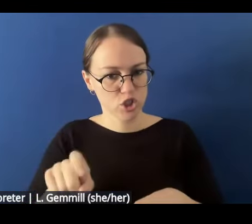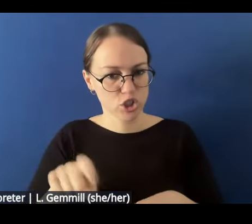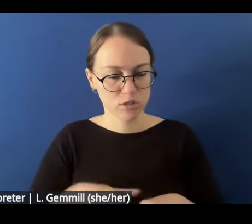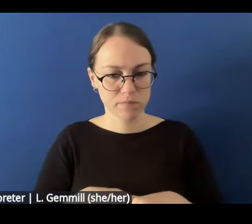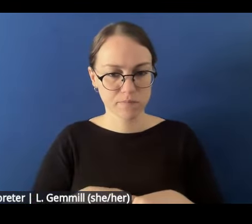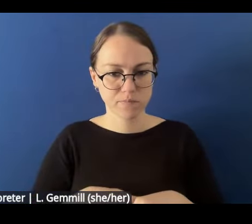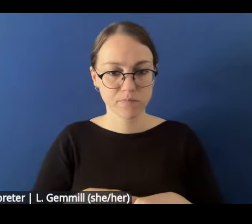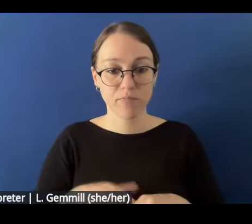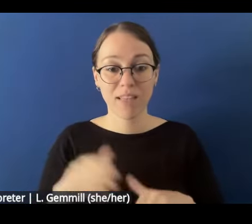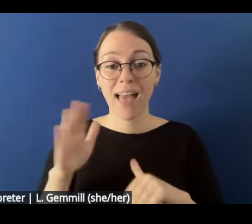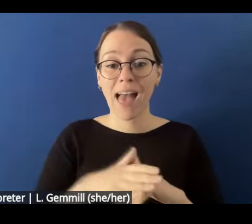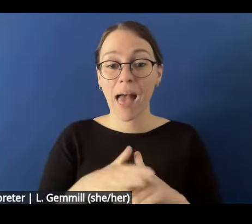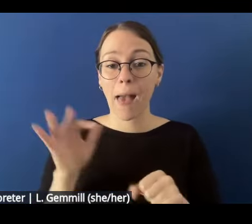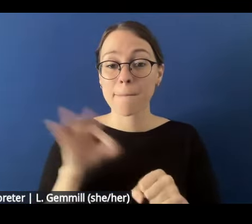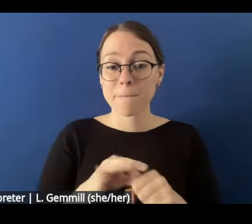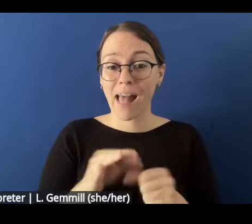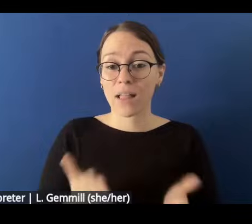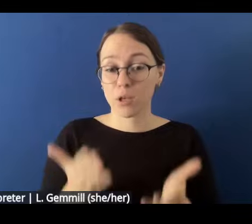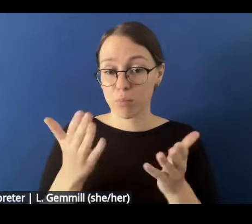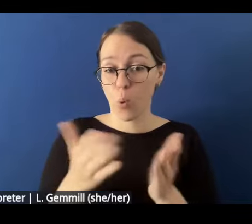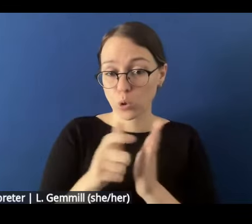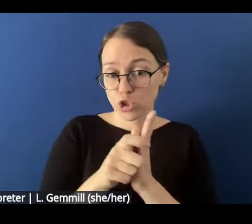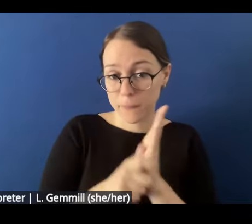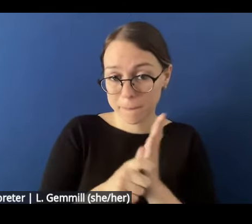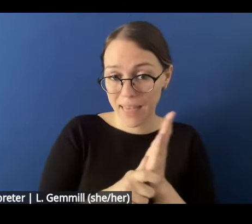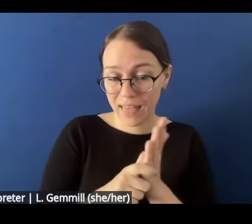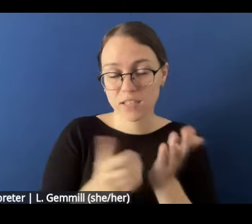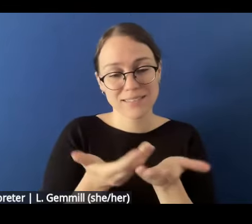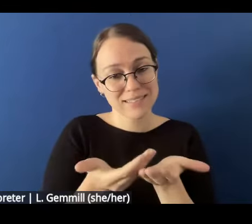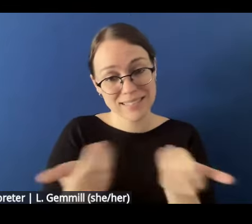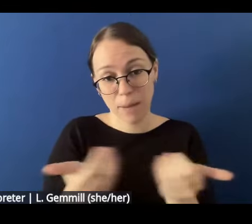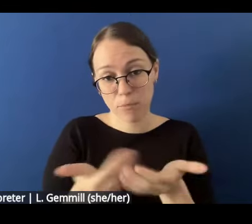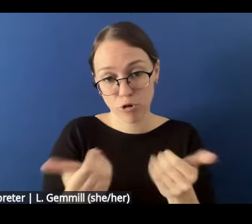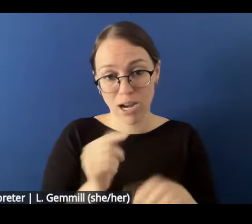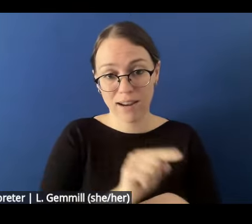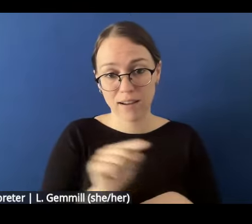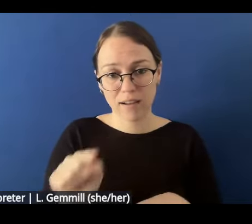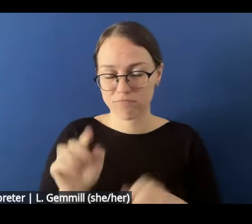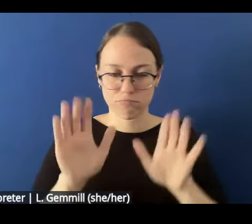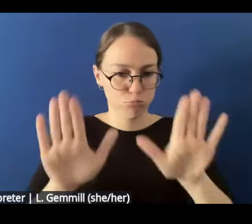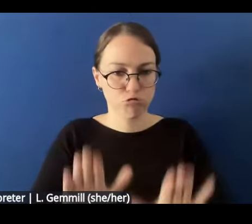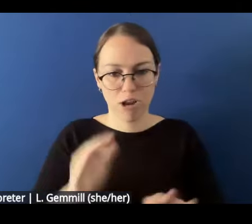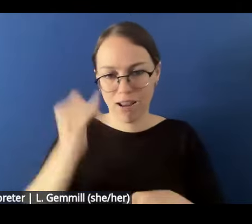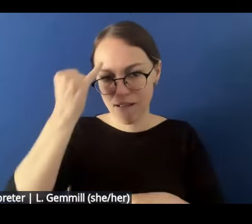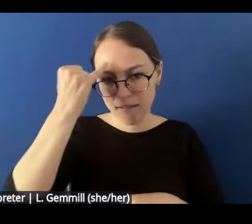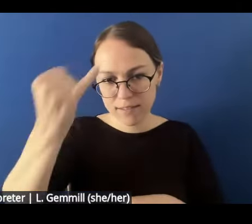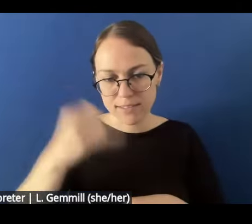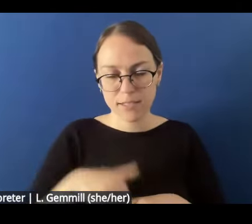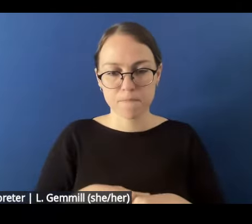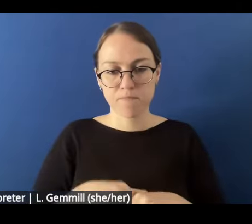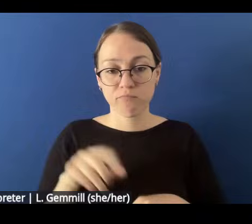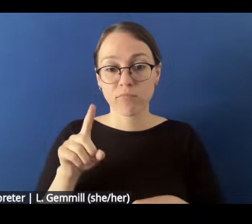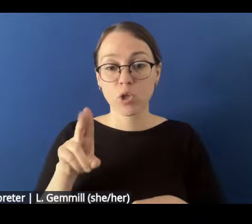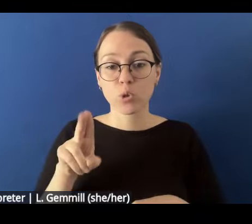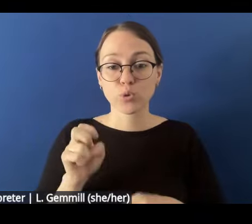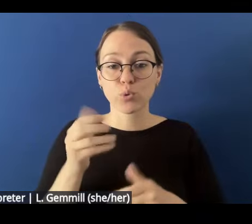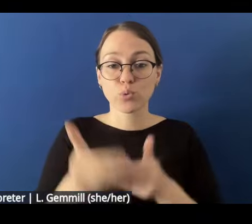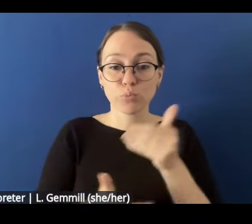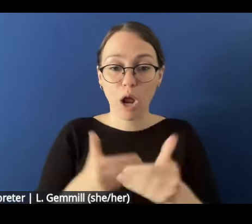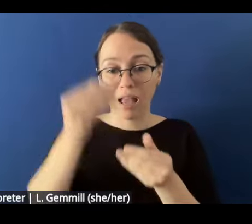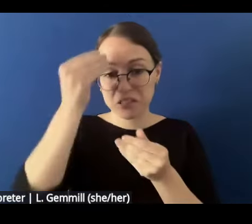proposal manual, again, separation is great. The due process notice issue I just mentioned,